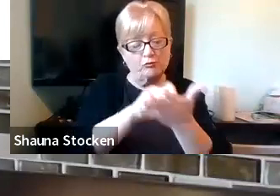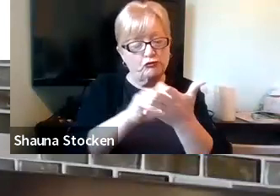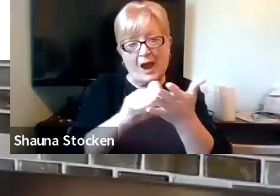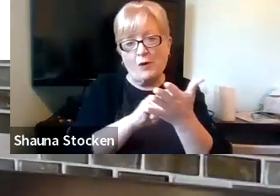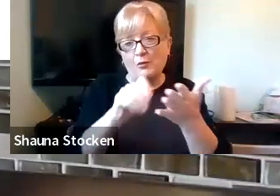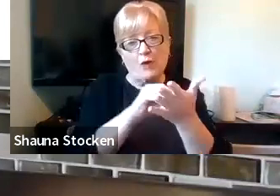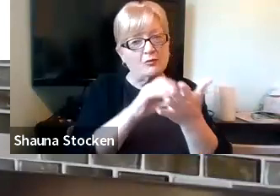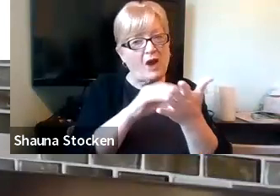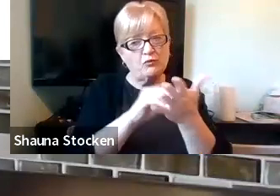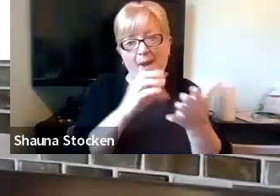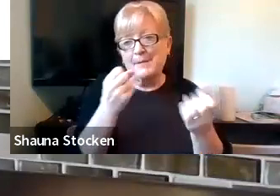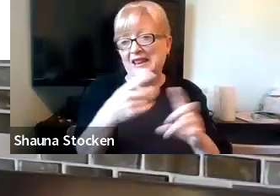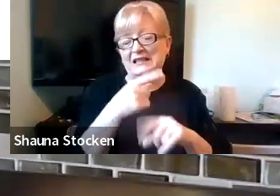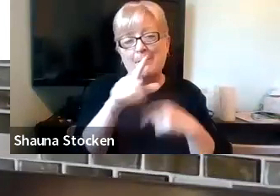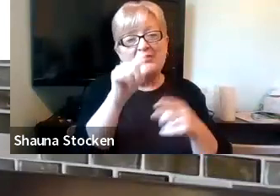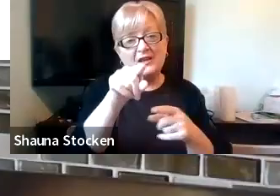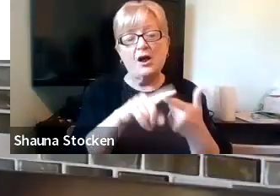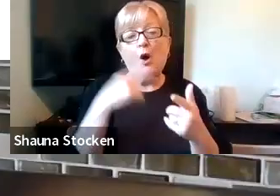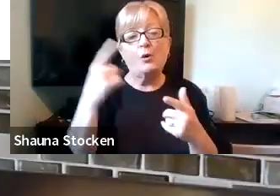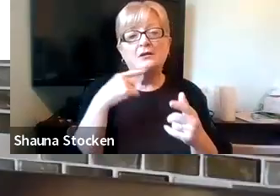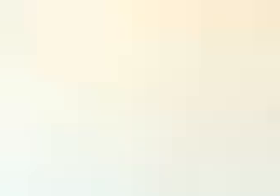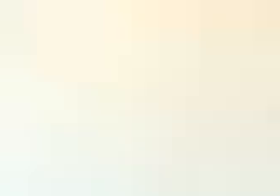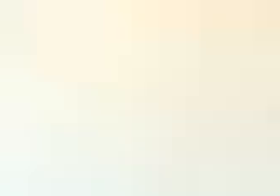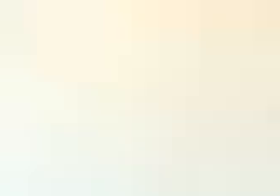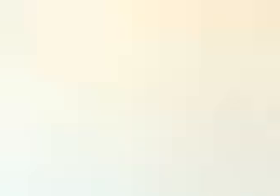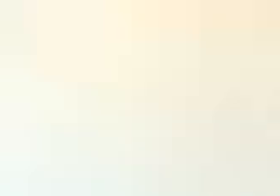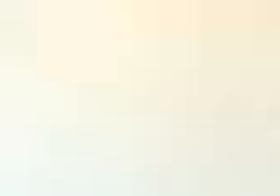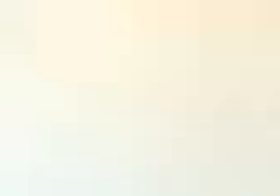it, and I would agree with those. Yes, it's not a cheap,